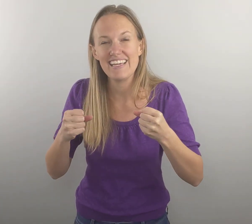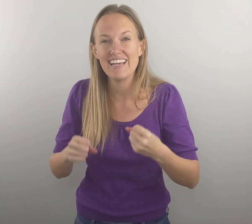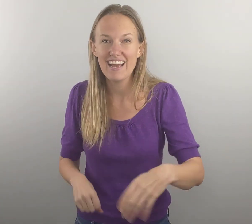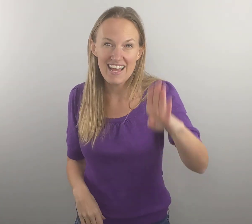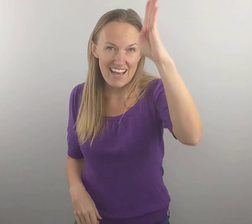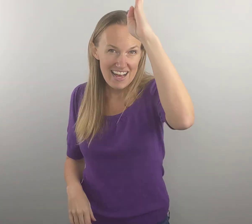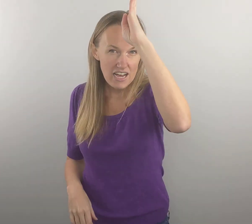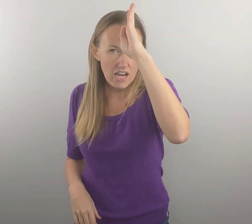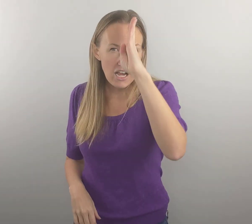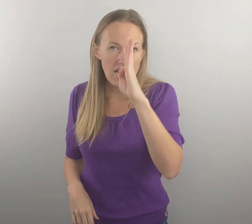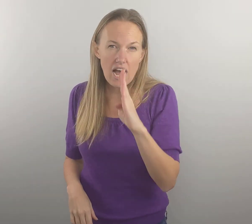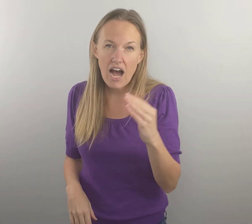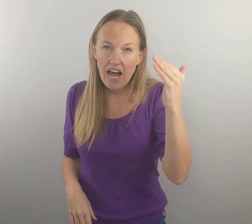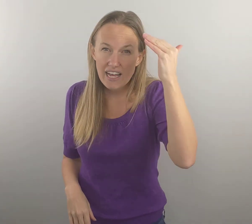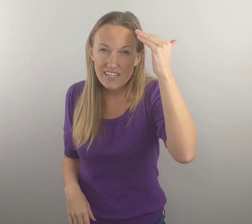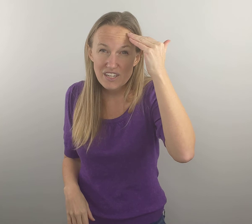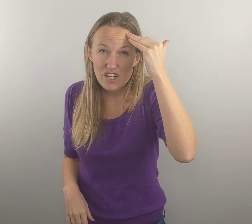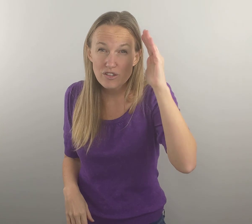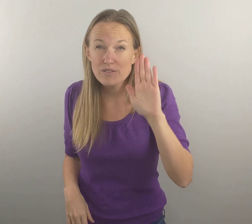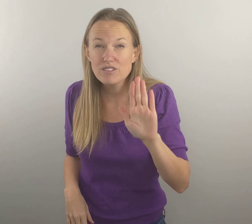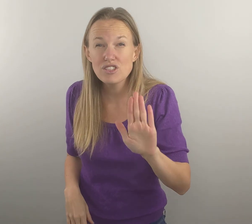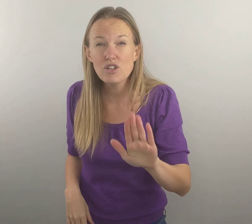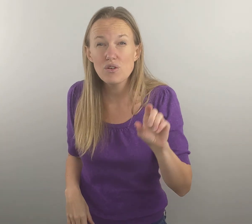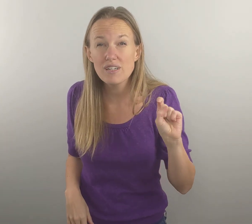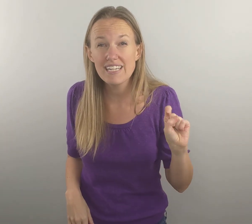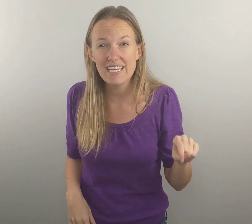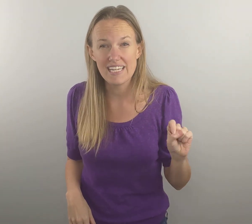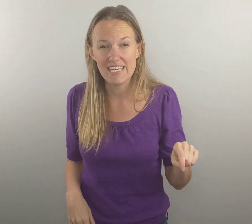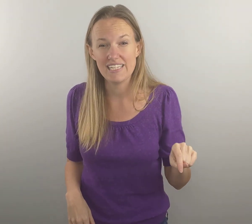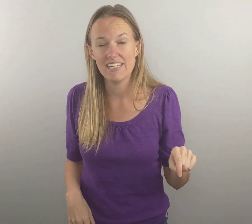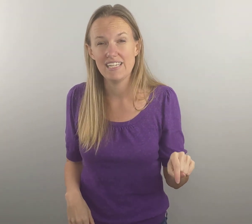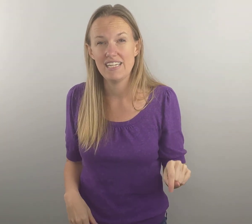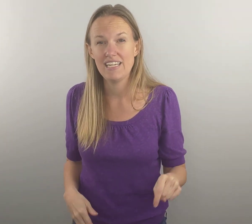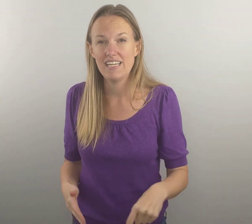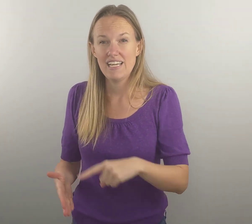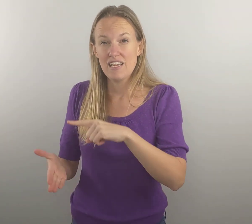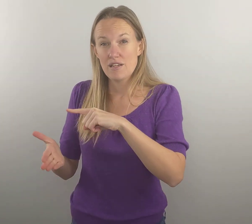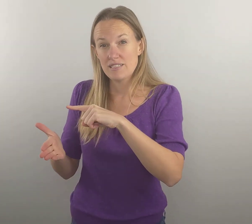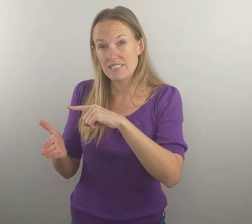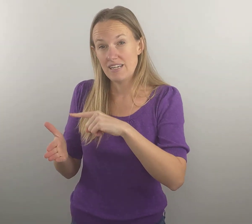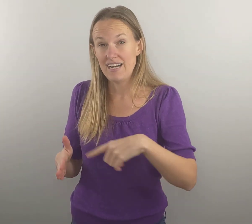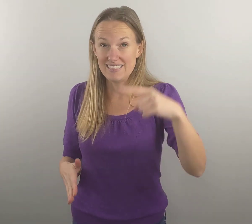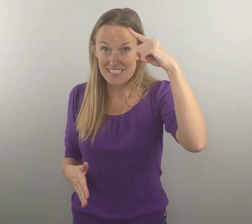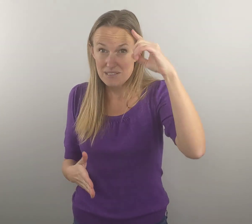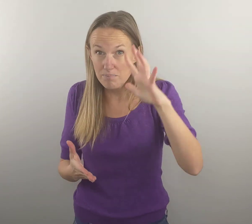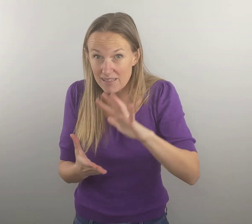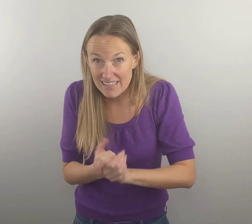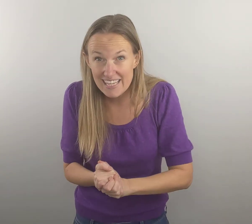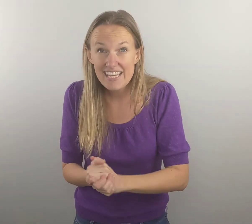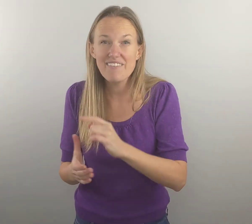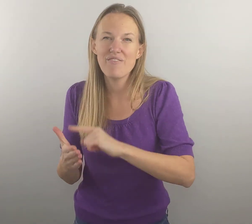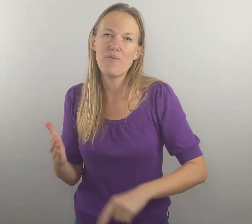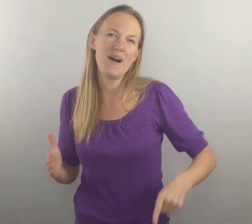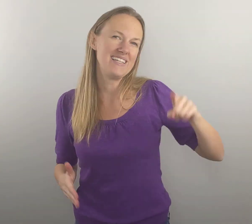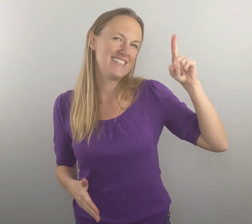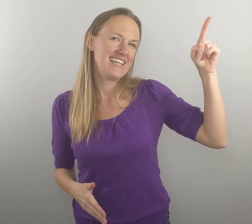healing. God knows your need. Just believe what